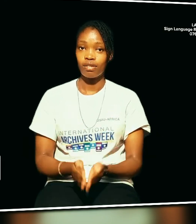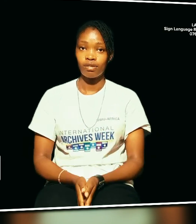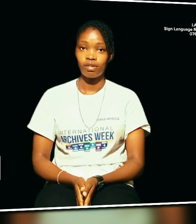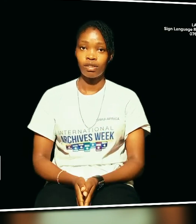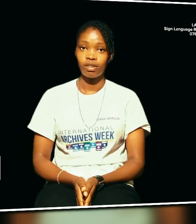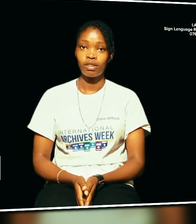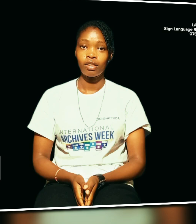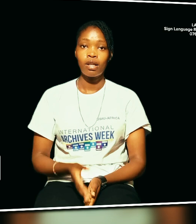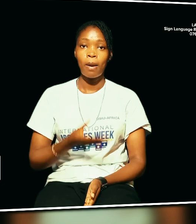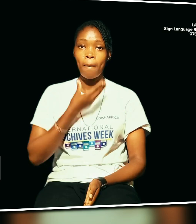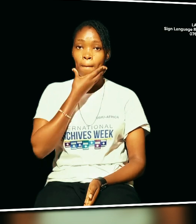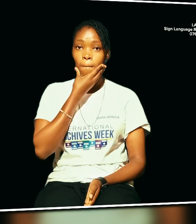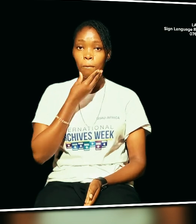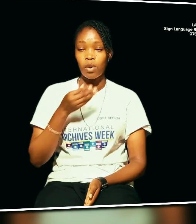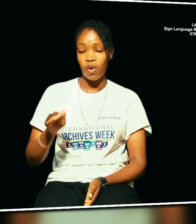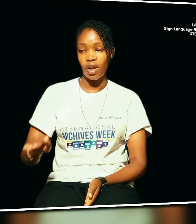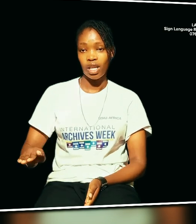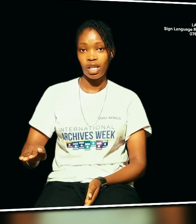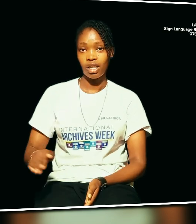Boy.